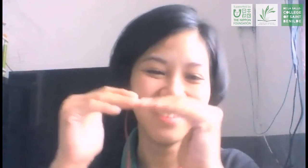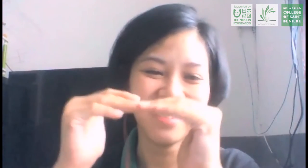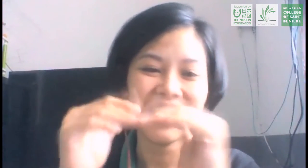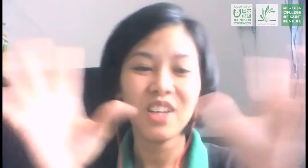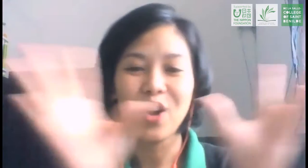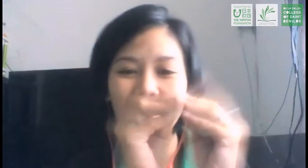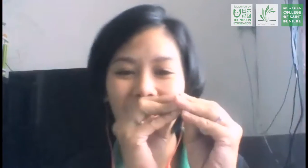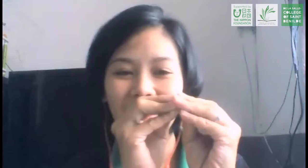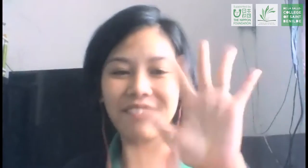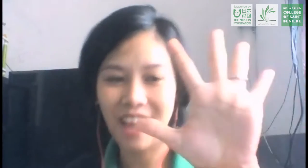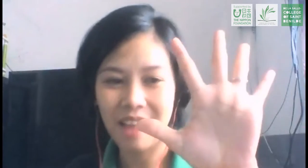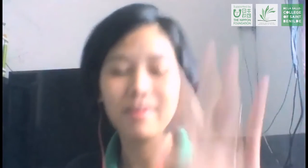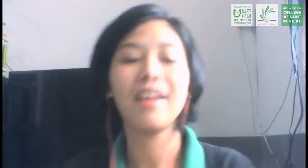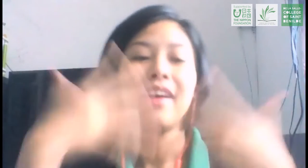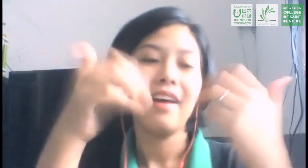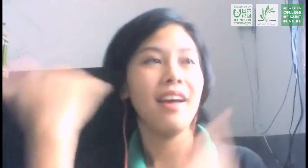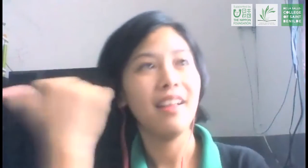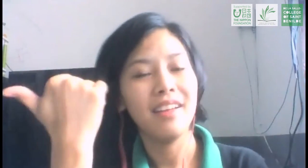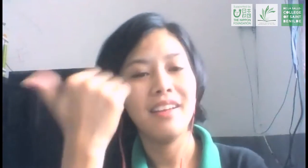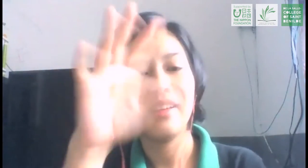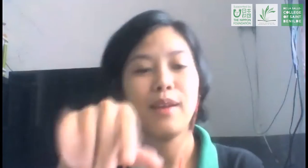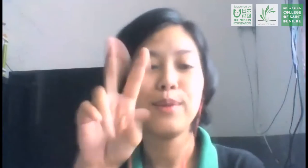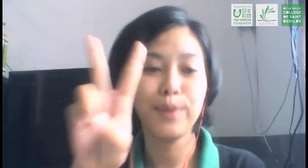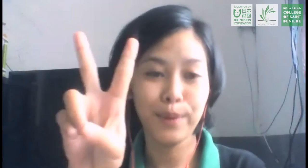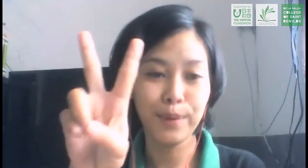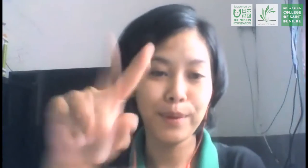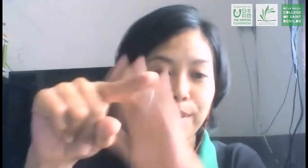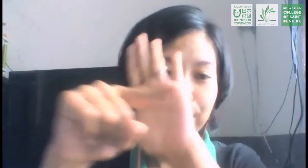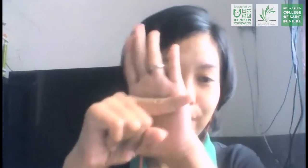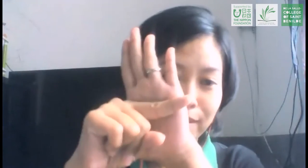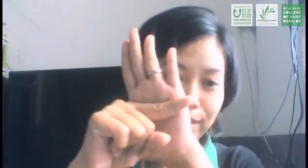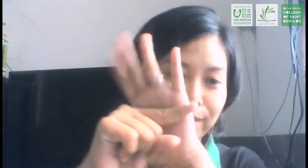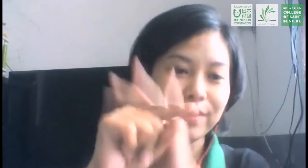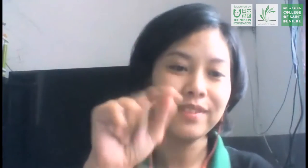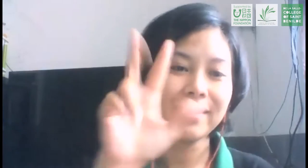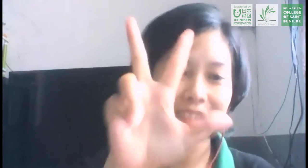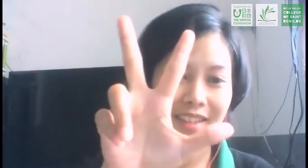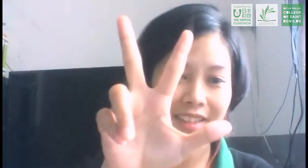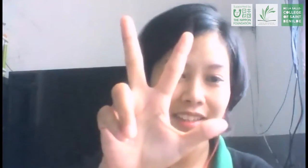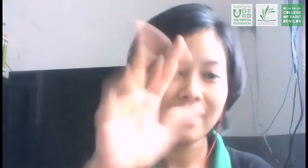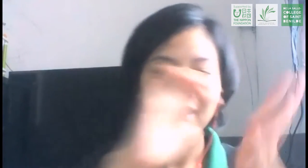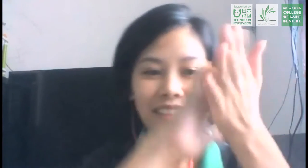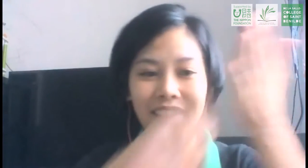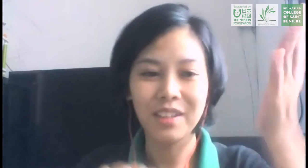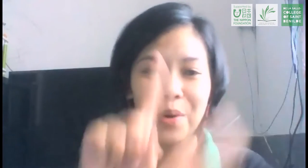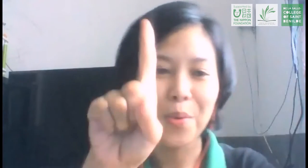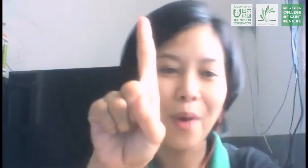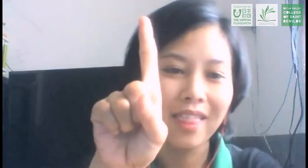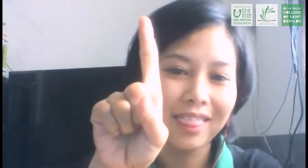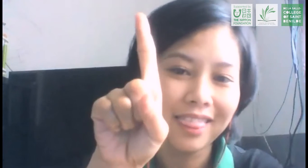So with the sign, we don't say it's all together. So 2 plus or minus 3,